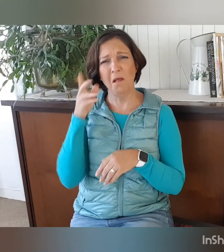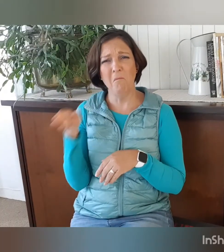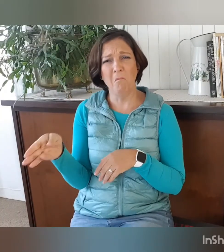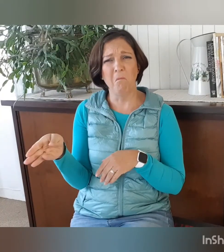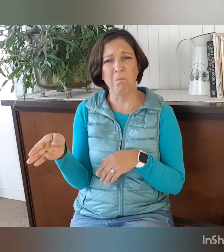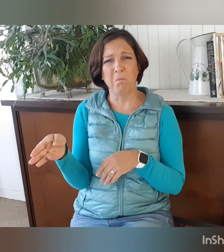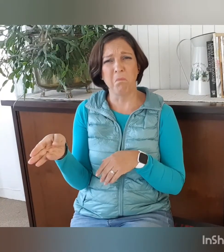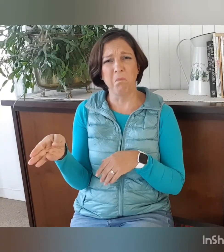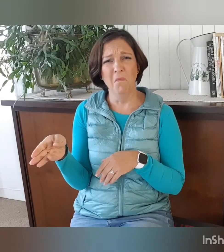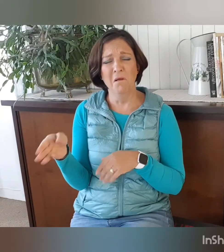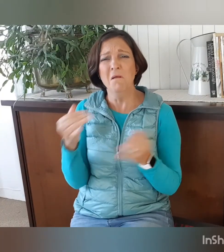Soulooky.